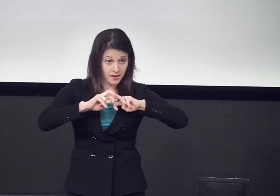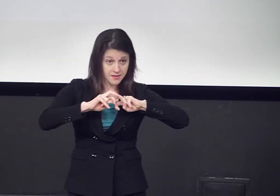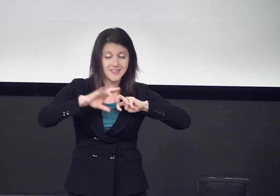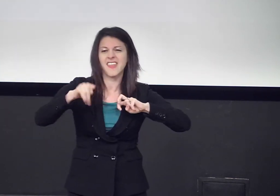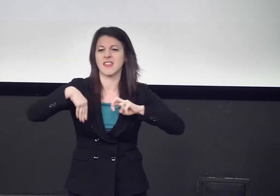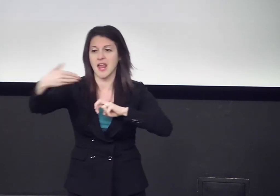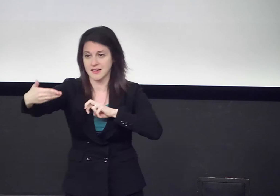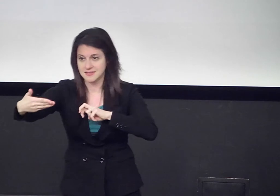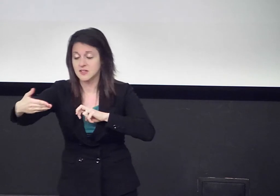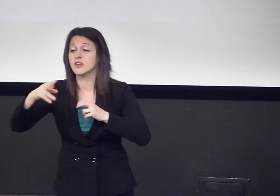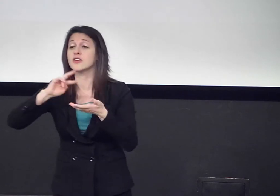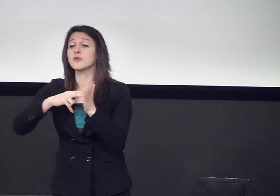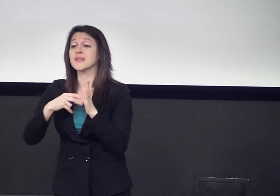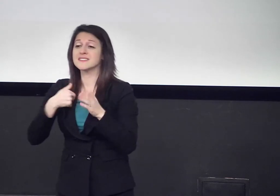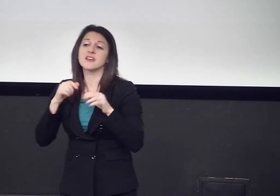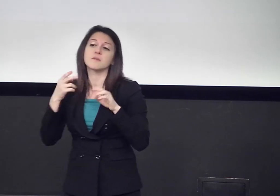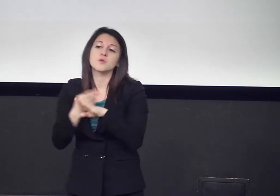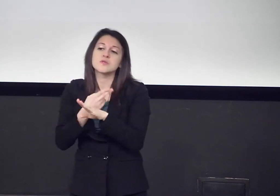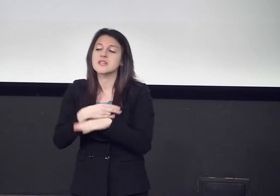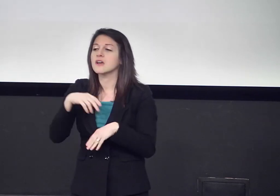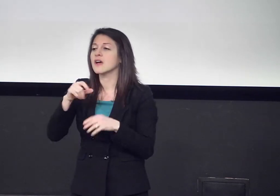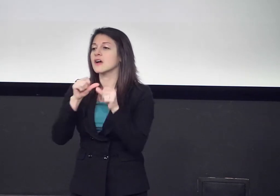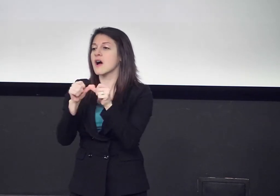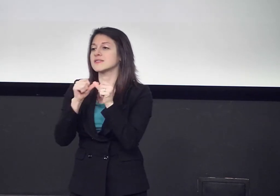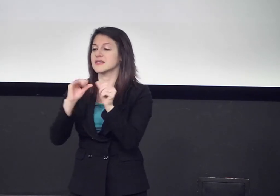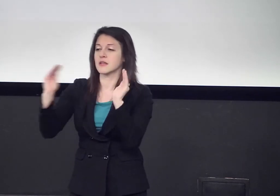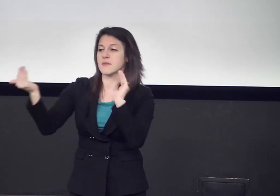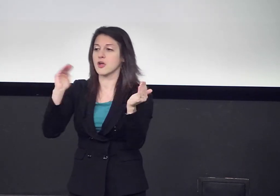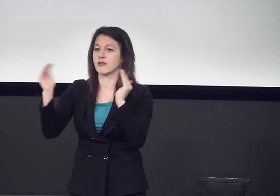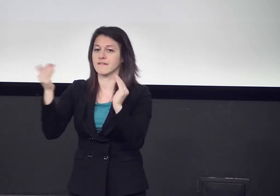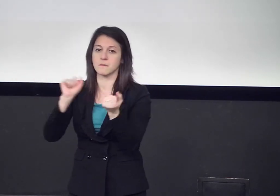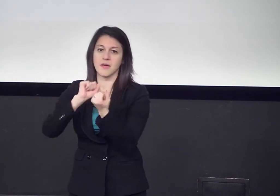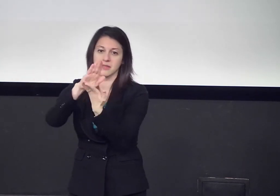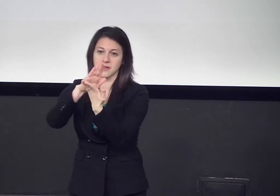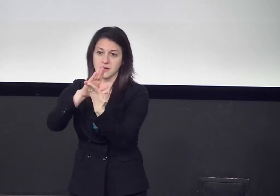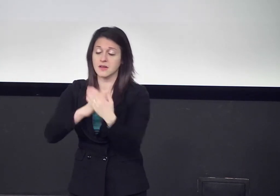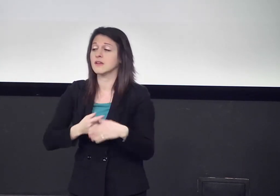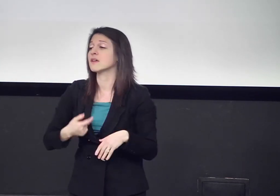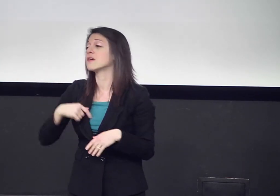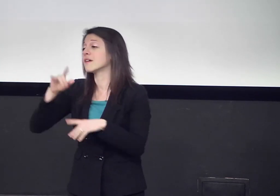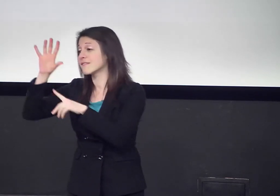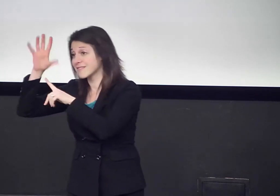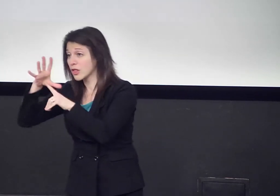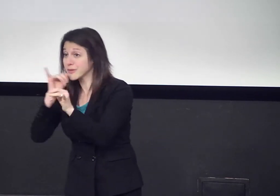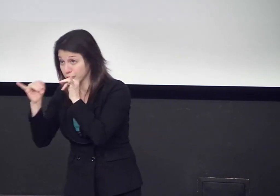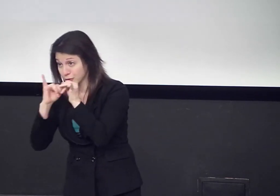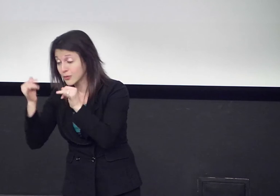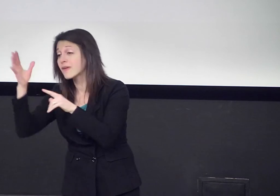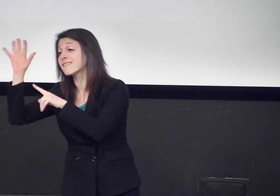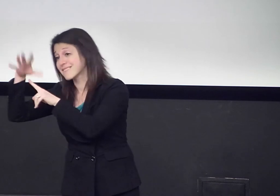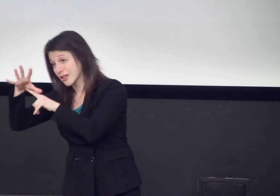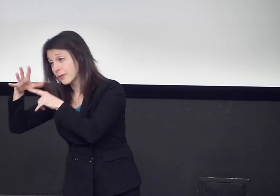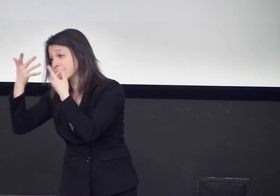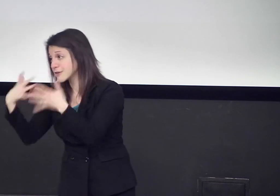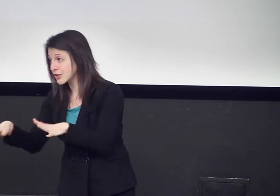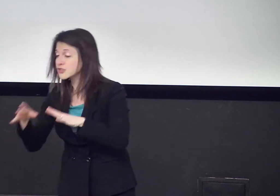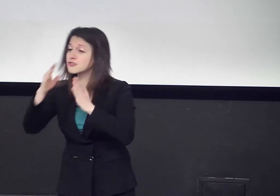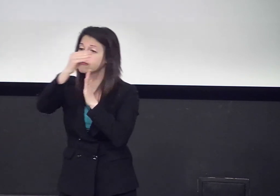after the video was recorded, transcribed, and analyzed, I did the constant comparative analysis from